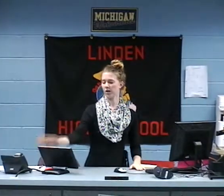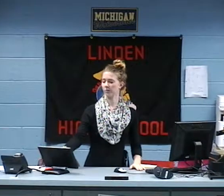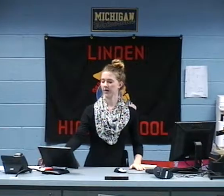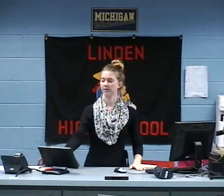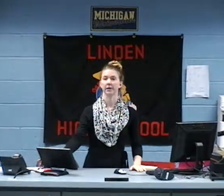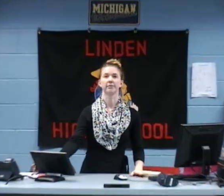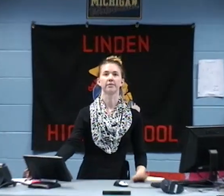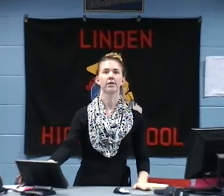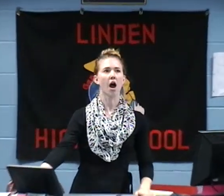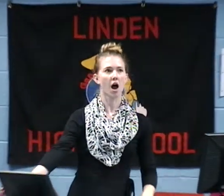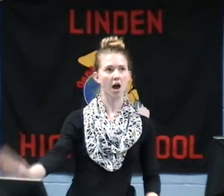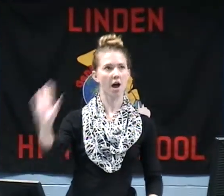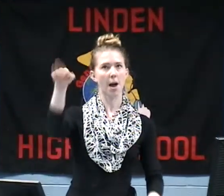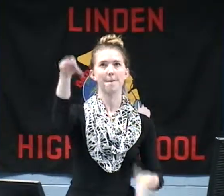Oh, that's me.